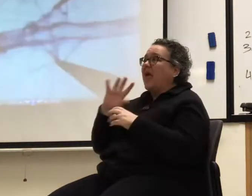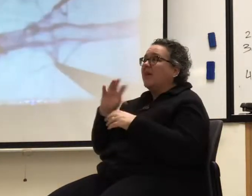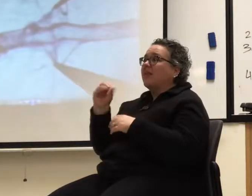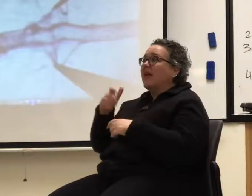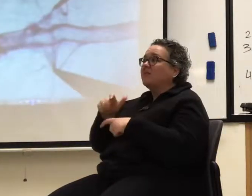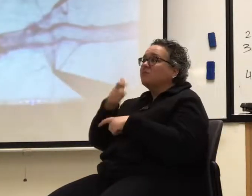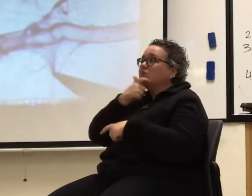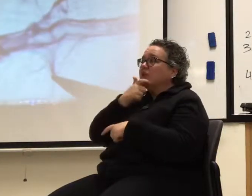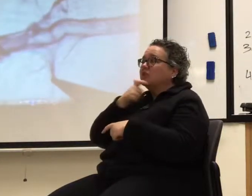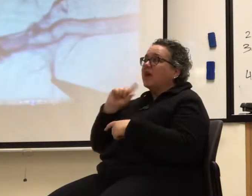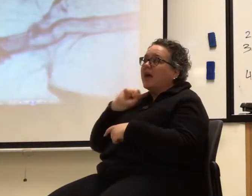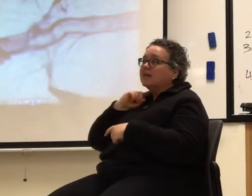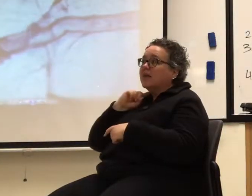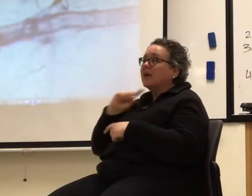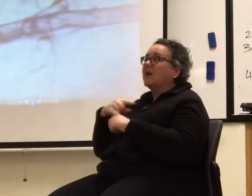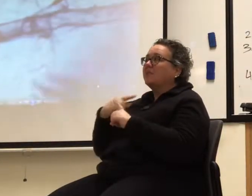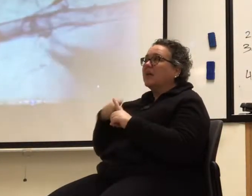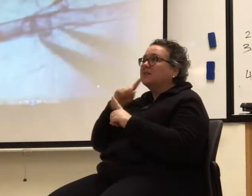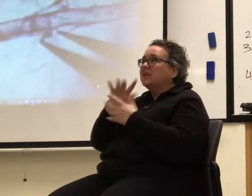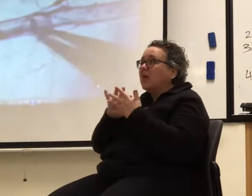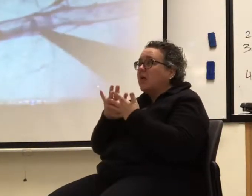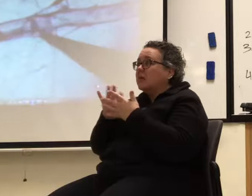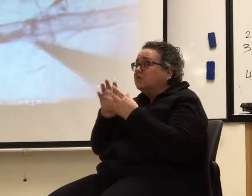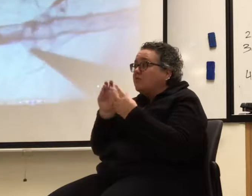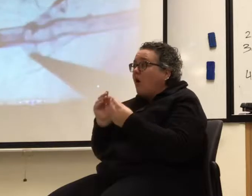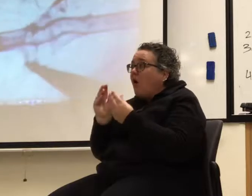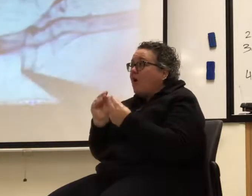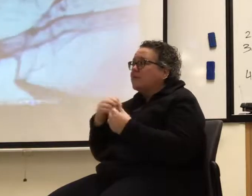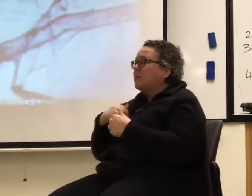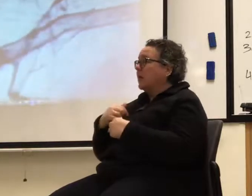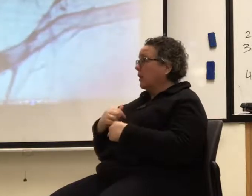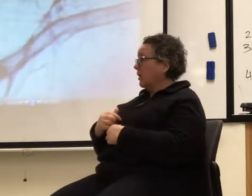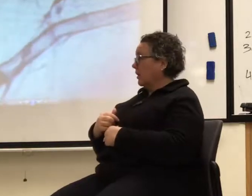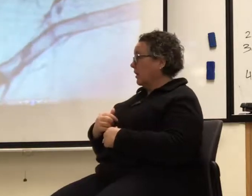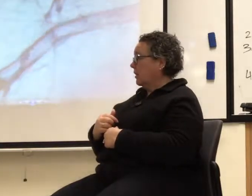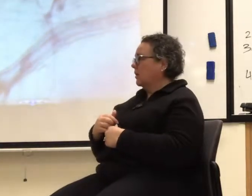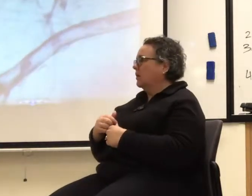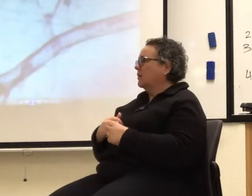of all the small fibers, often over a distance of about 5 centimeters.